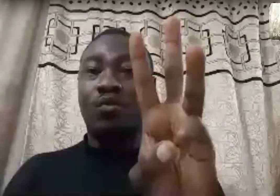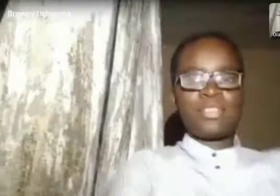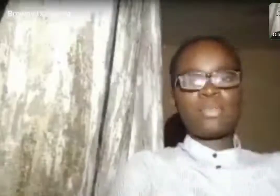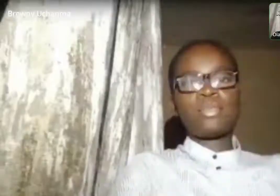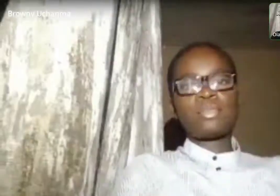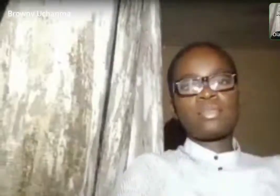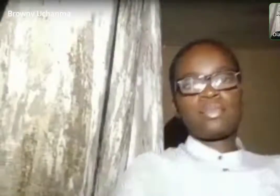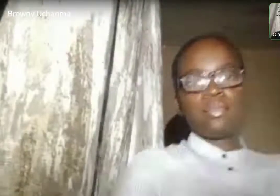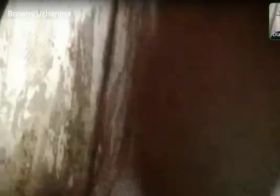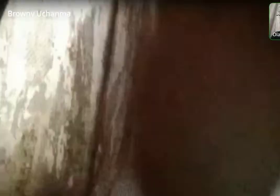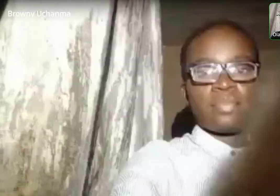finger.